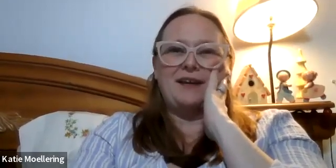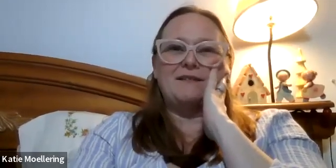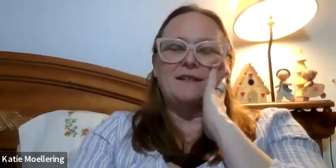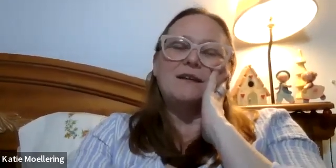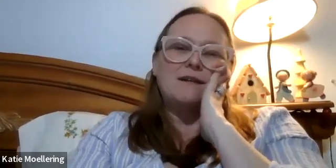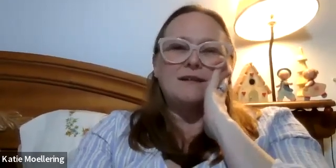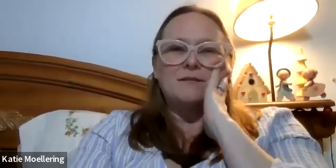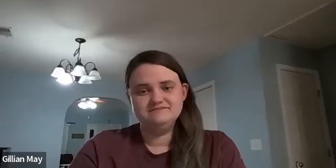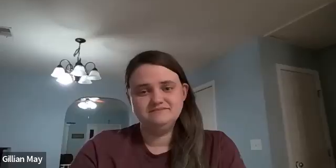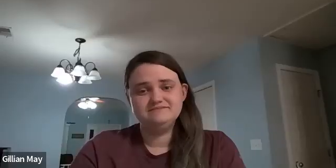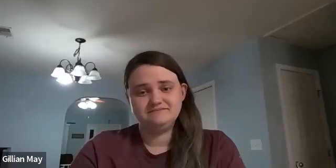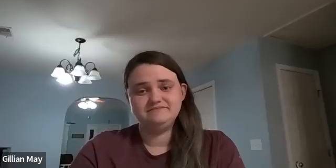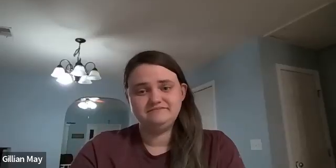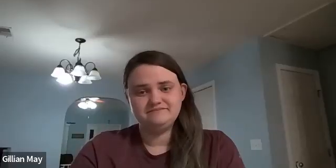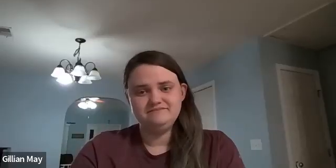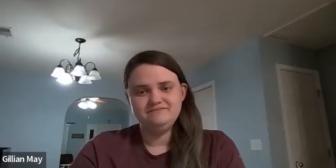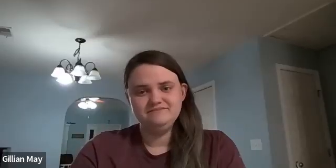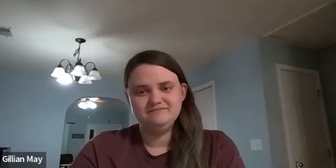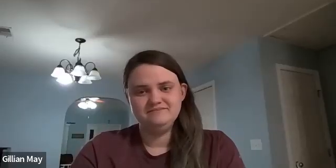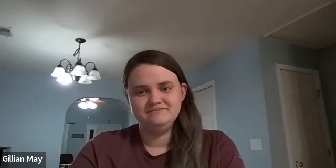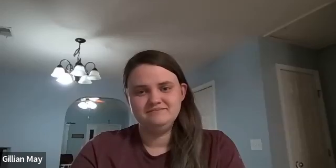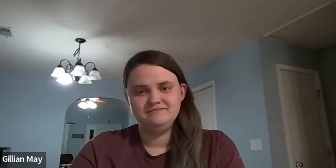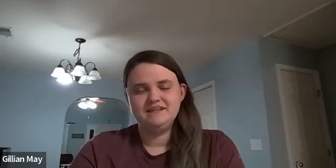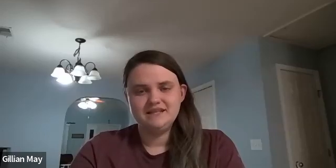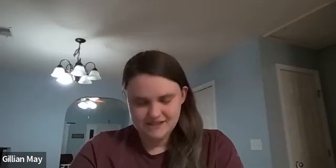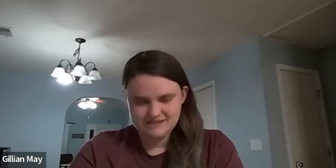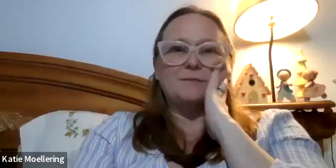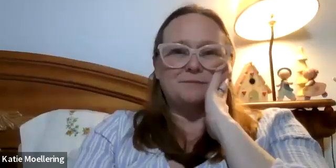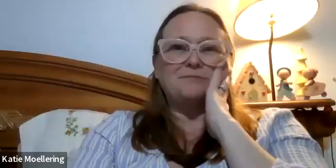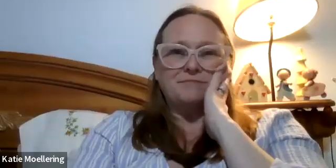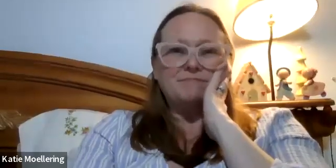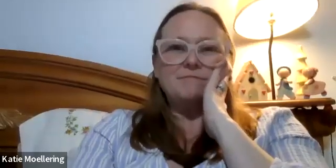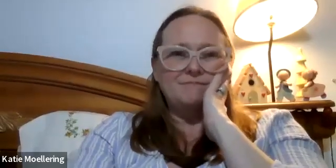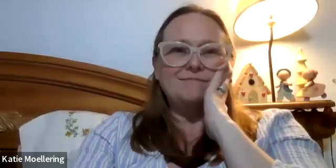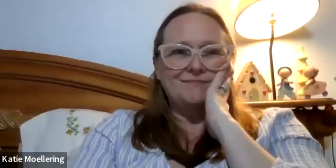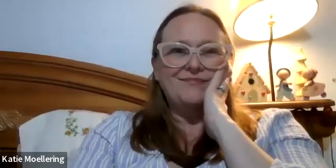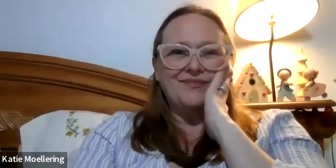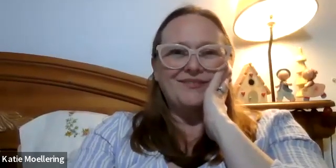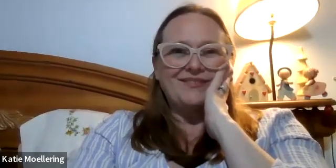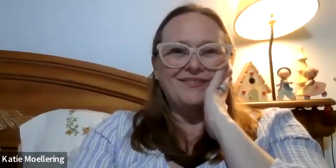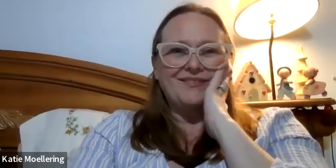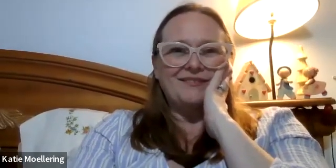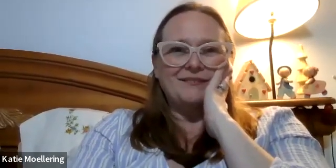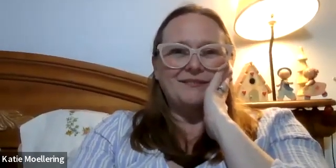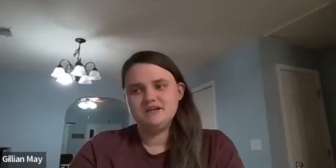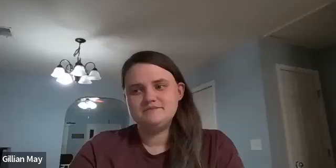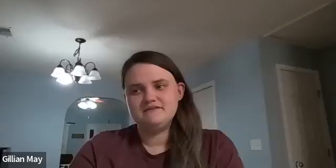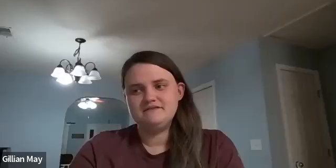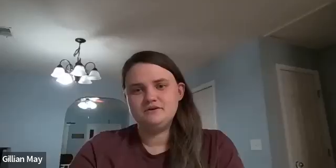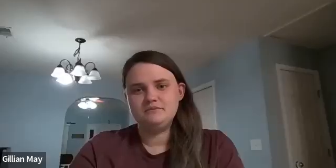it makes you look at the world differently, for sure. And sometimes I feel, because